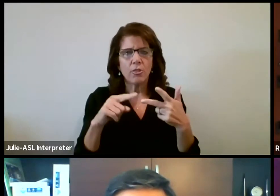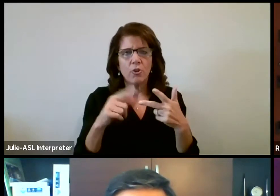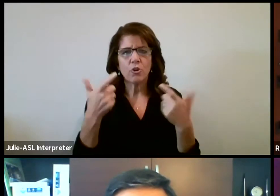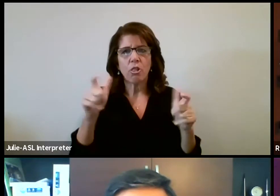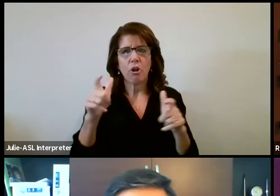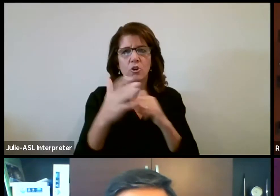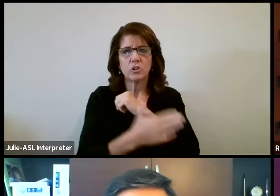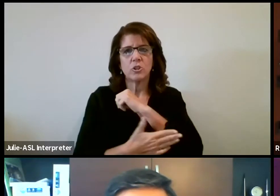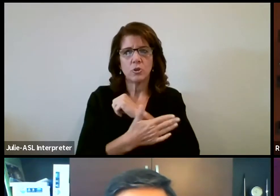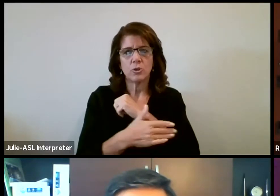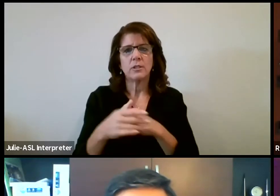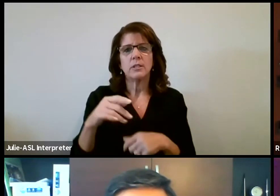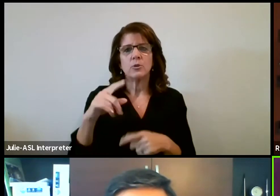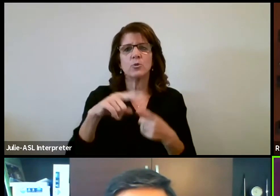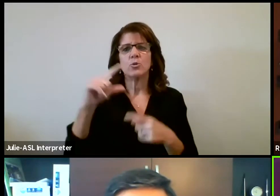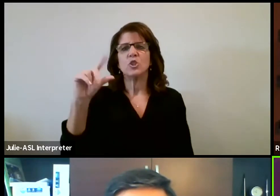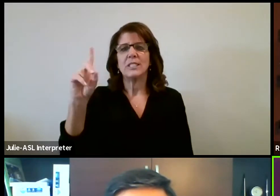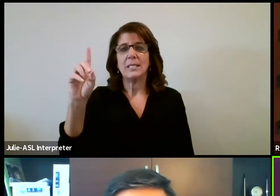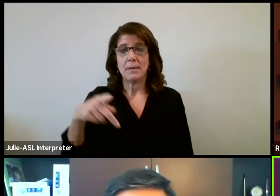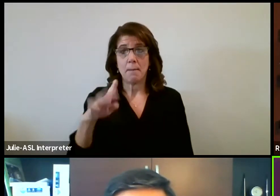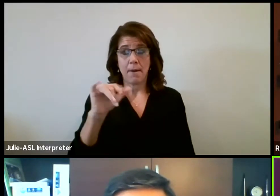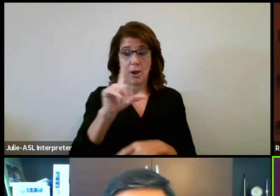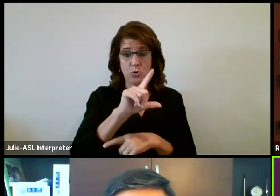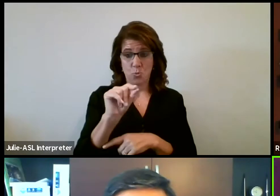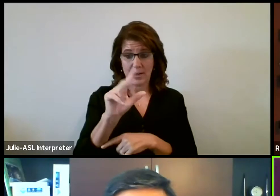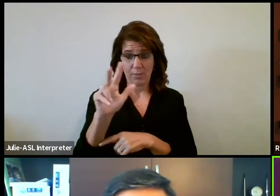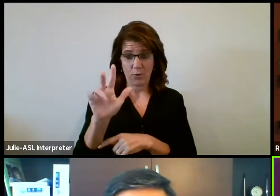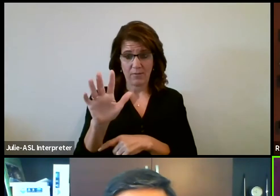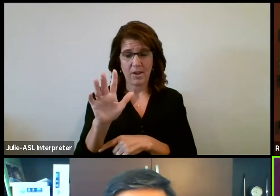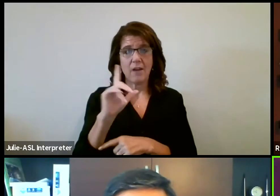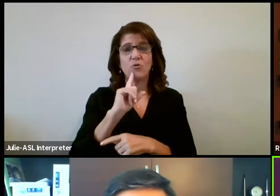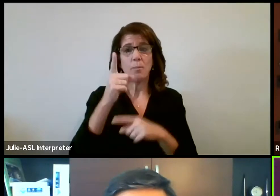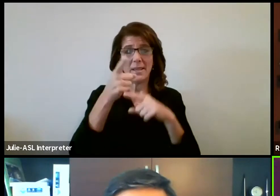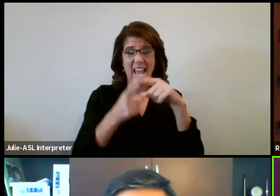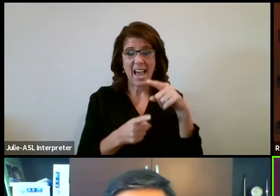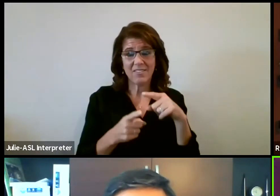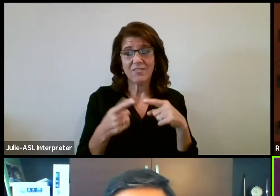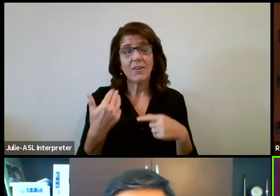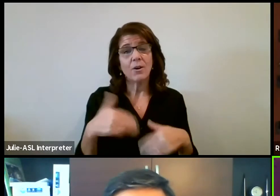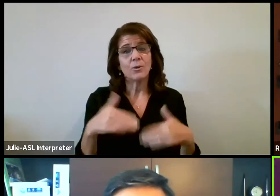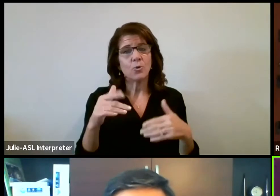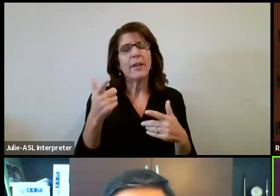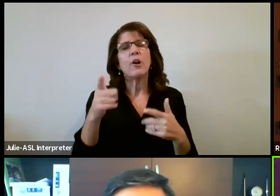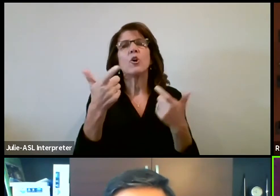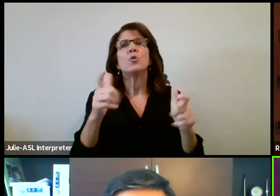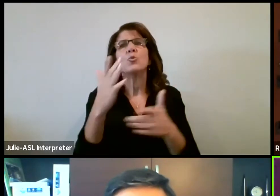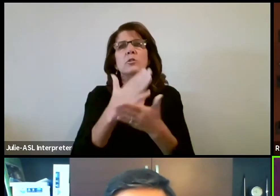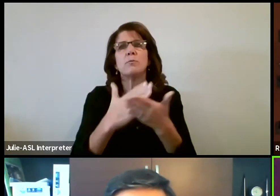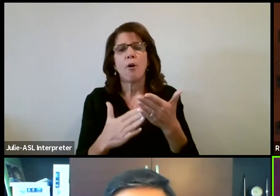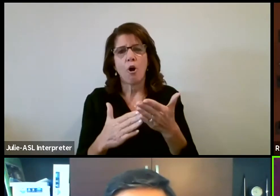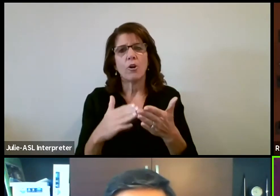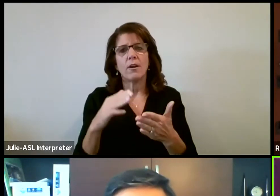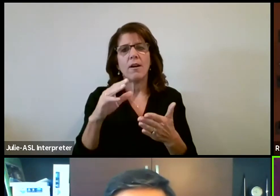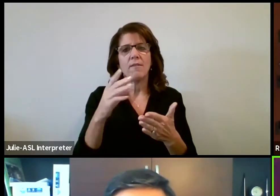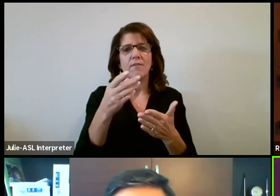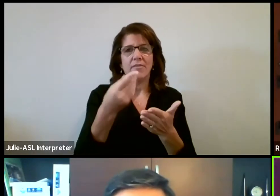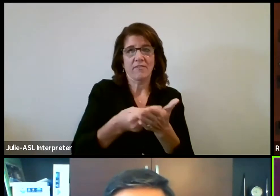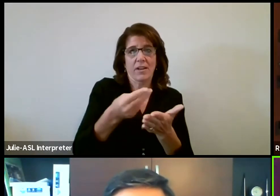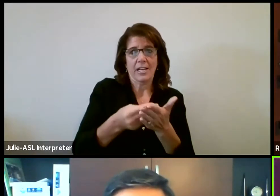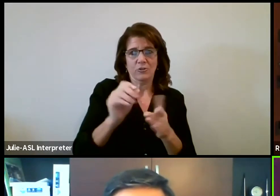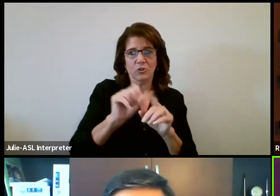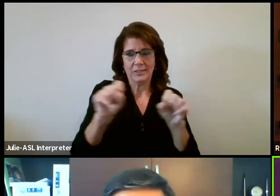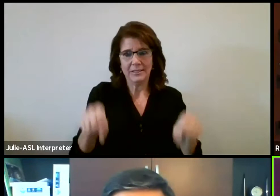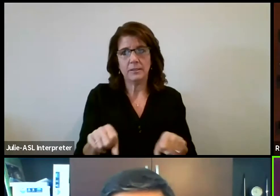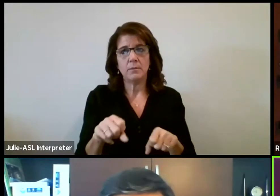to GDP. And by 2035, it's going to be half. They're a huge piece of the innovation ecosystem. And then, and this is